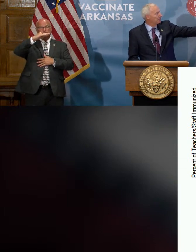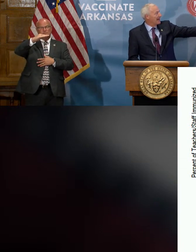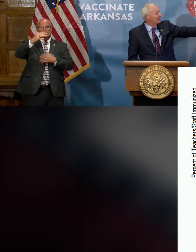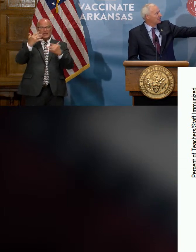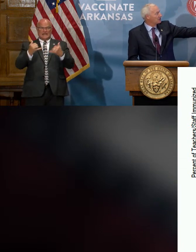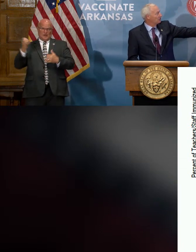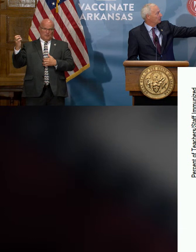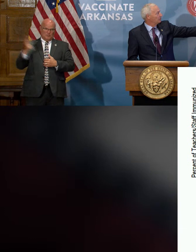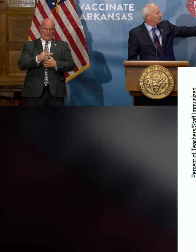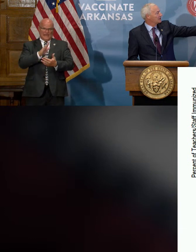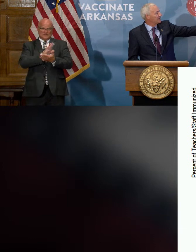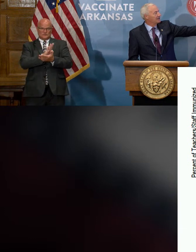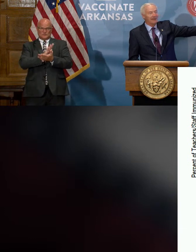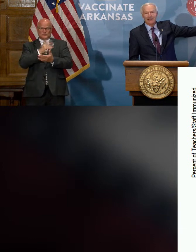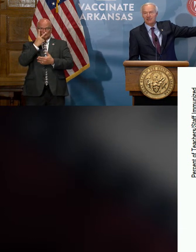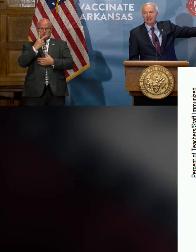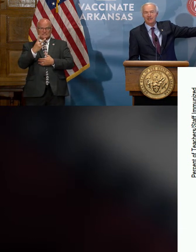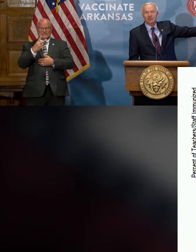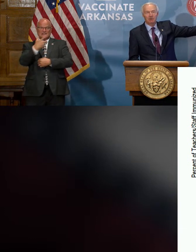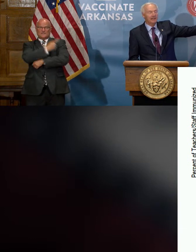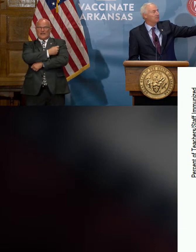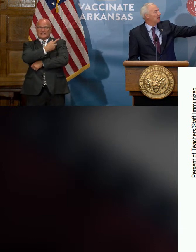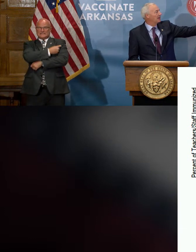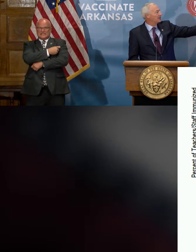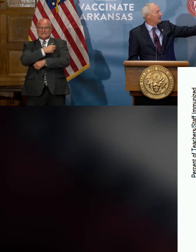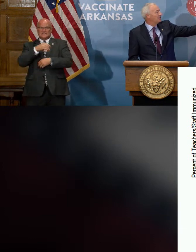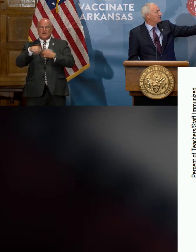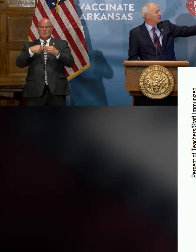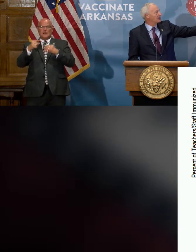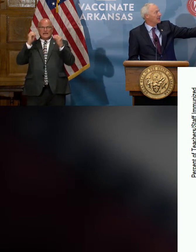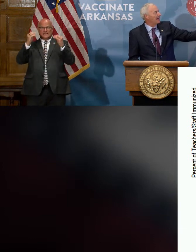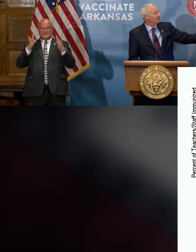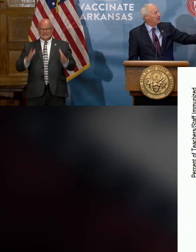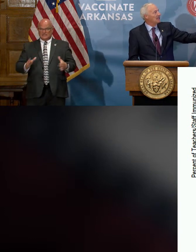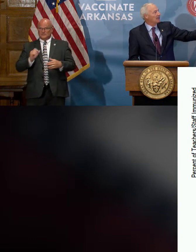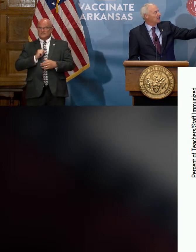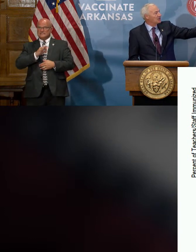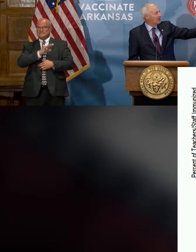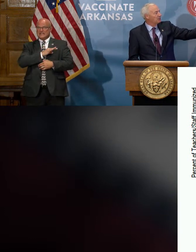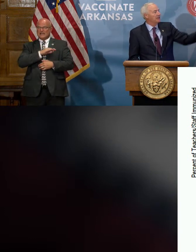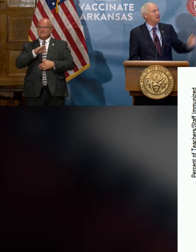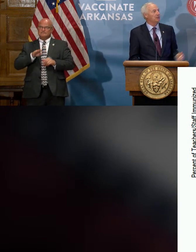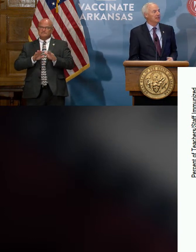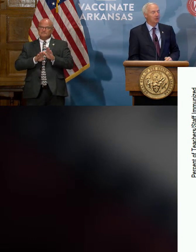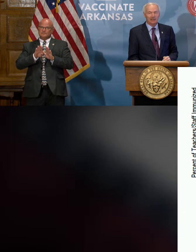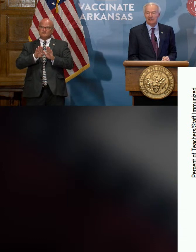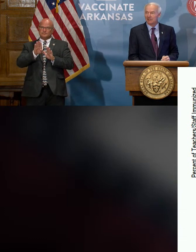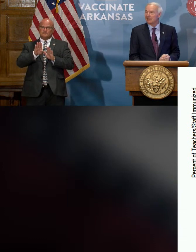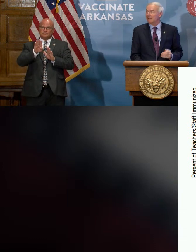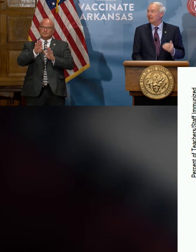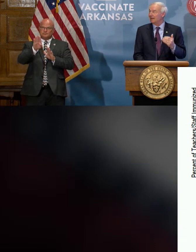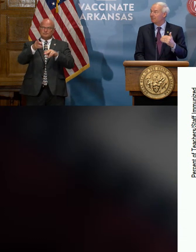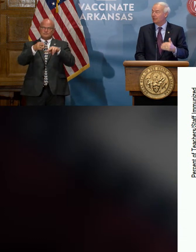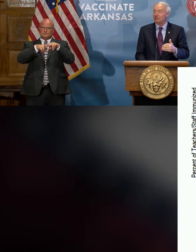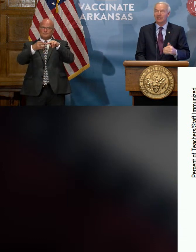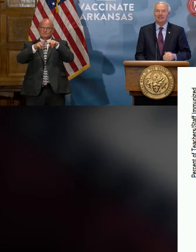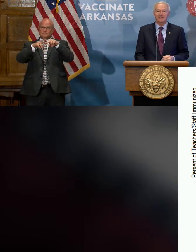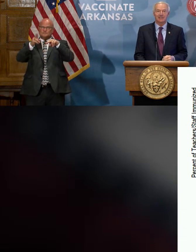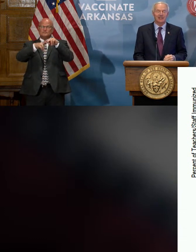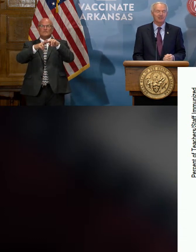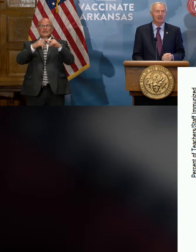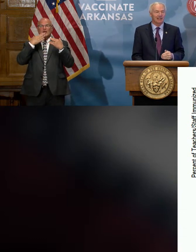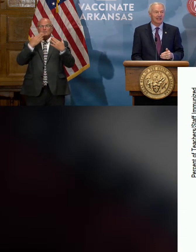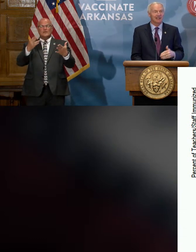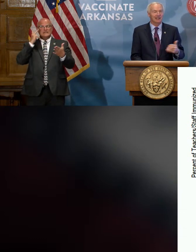now that we're back to school, you can see the vaccination rate among our teachers and staff continuing to increase. I